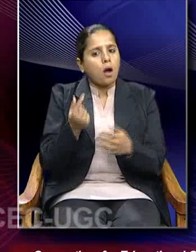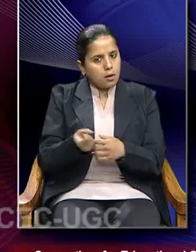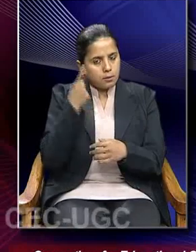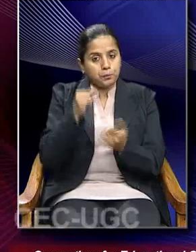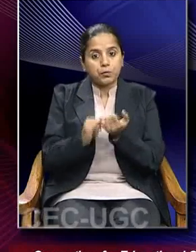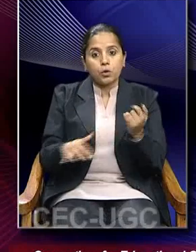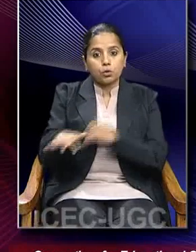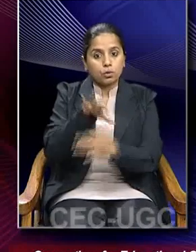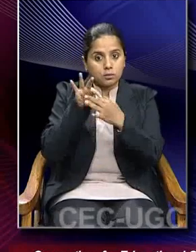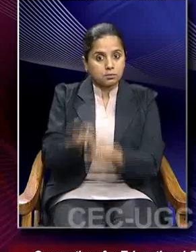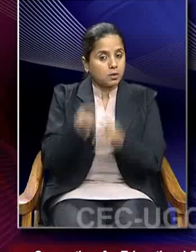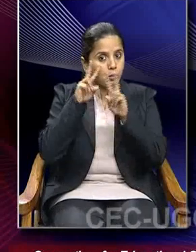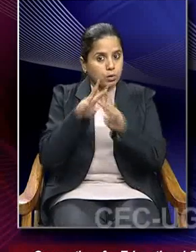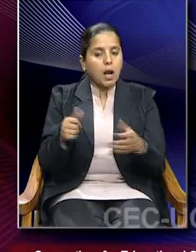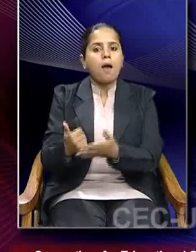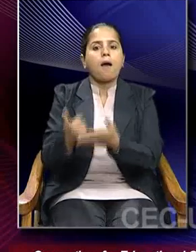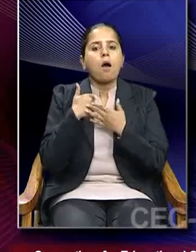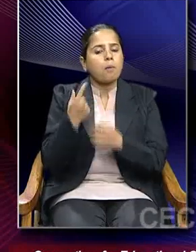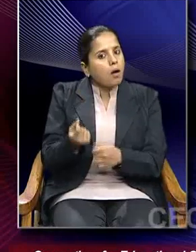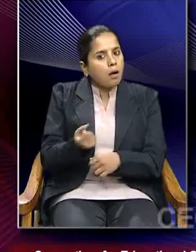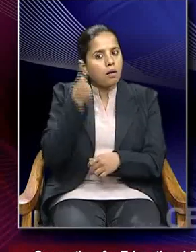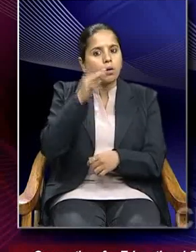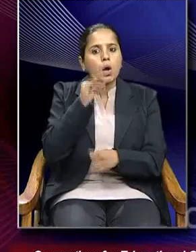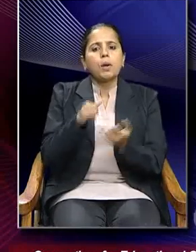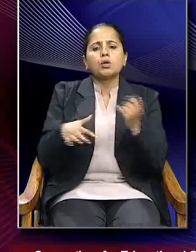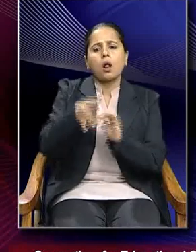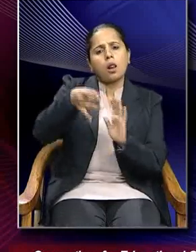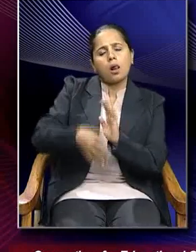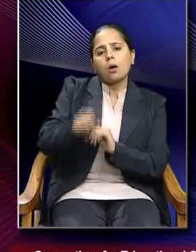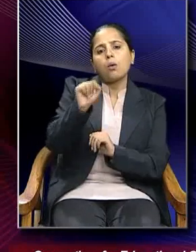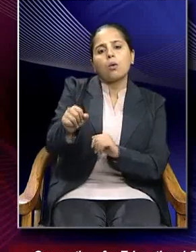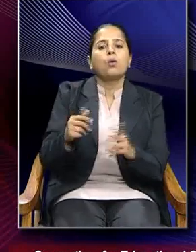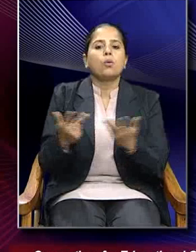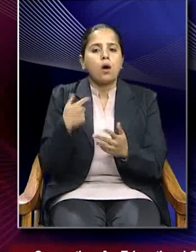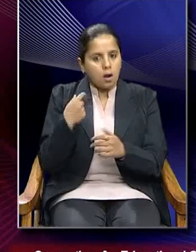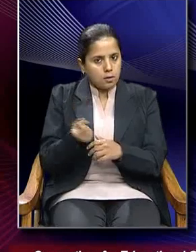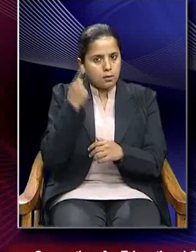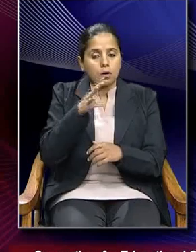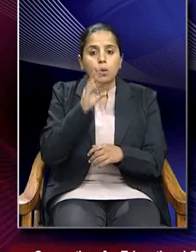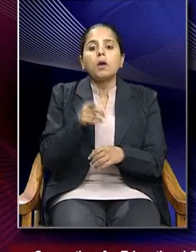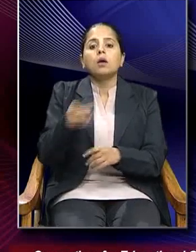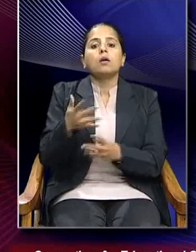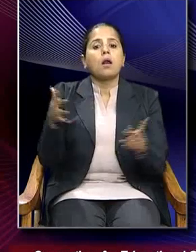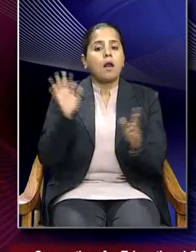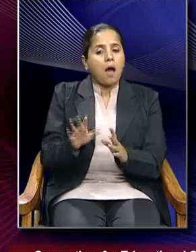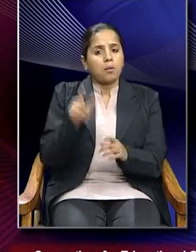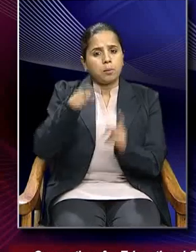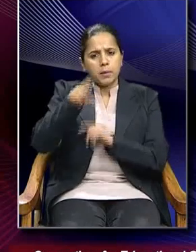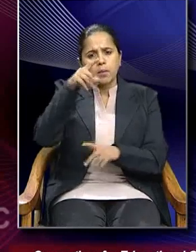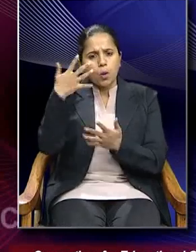Sociological research helps us understand society and the institution that exist within